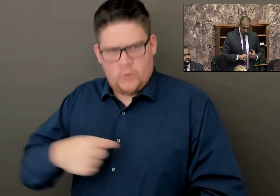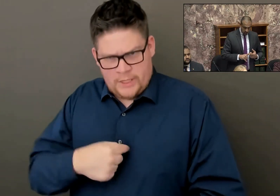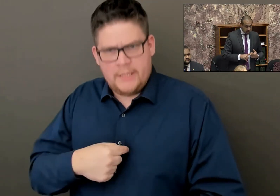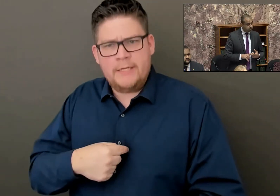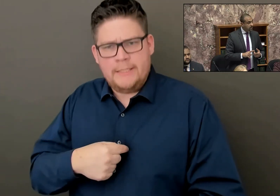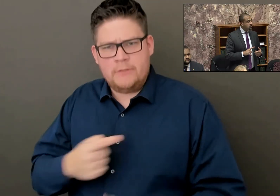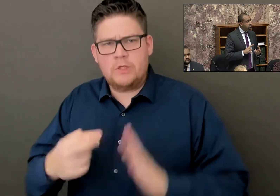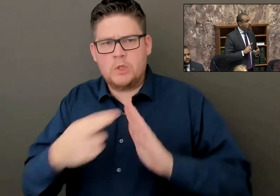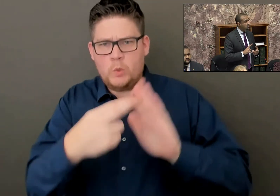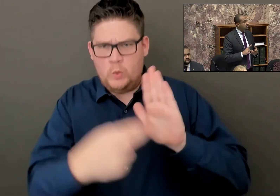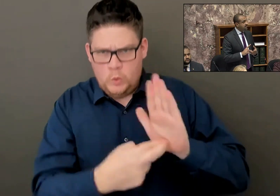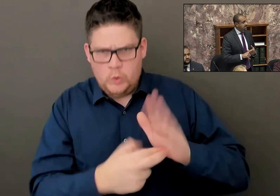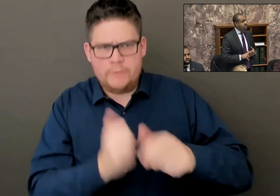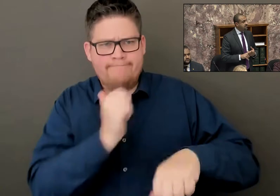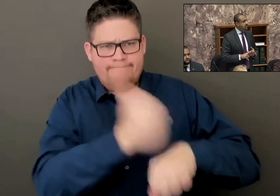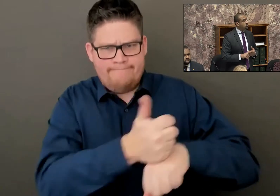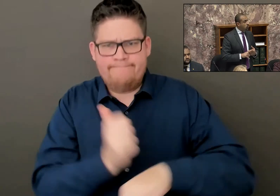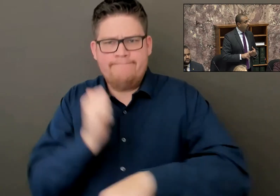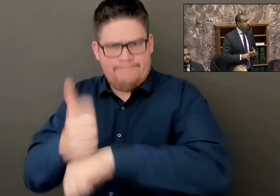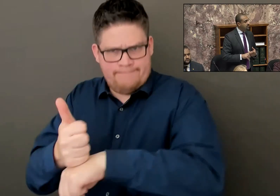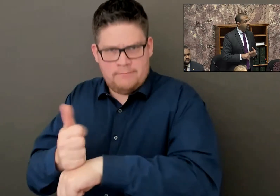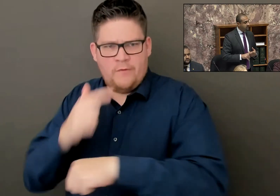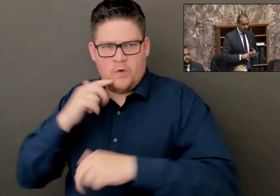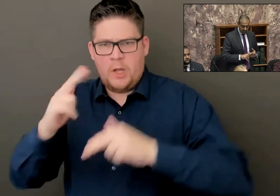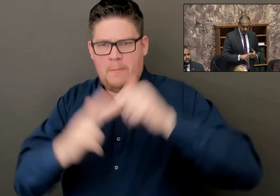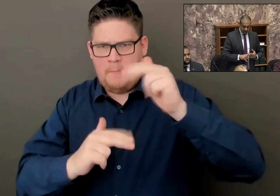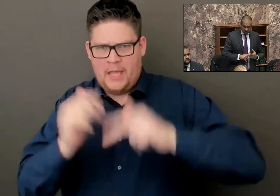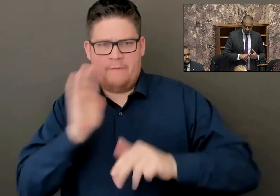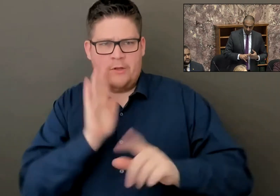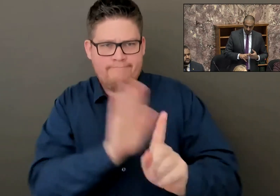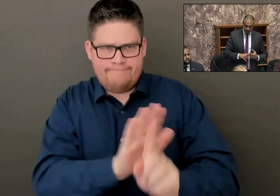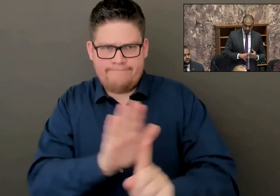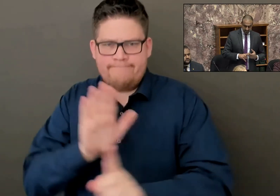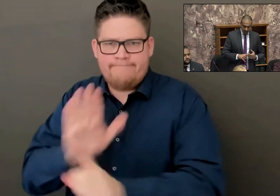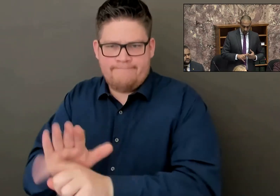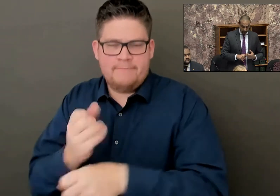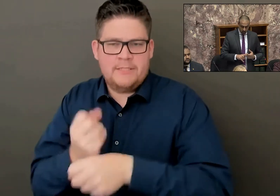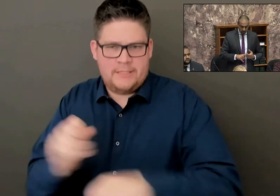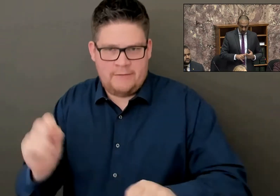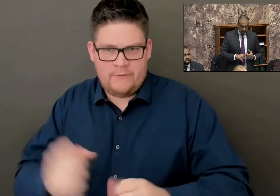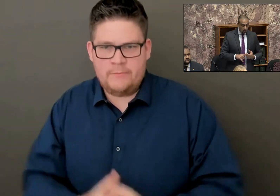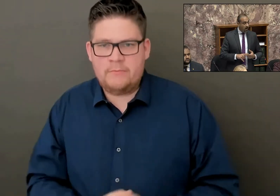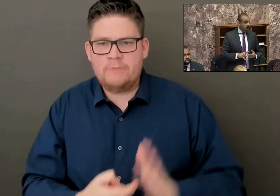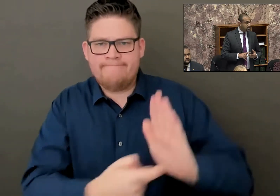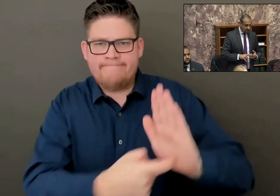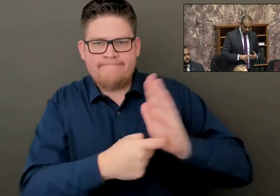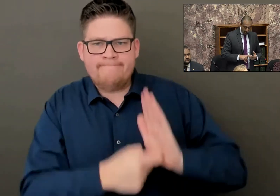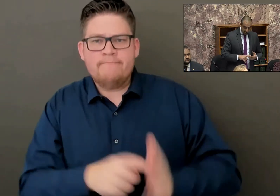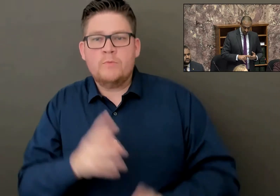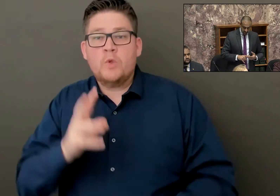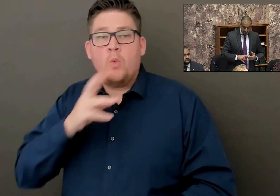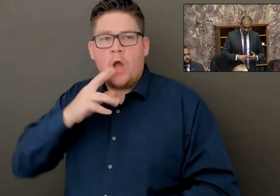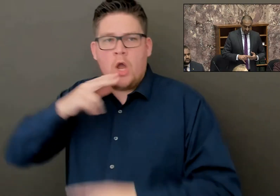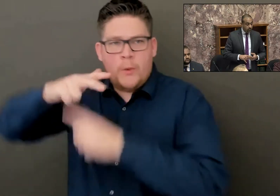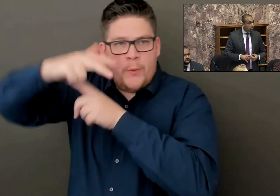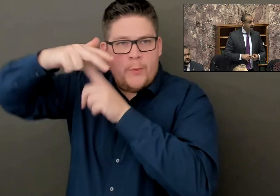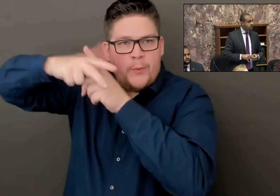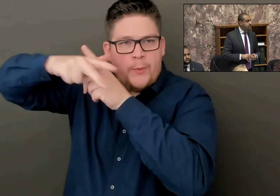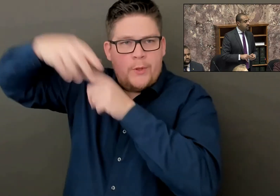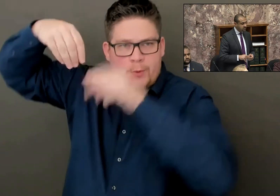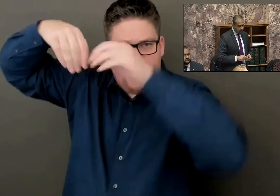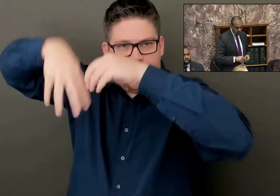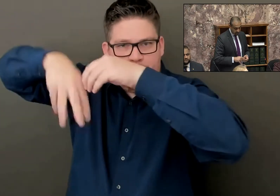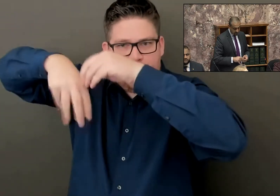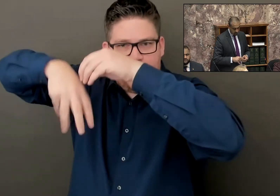stories. Sprinklers are a necessity and a requirement of any buildings that go forward. Wider stairwells, smoke